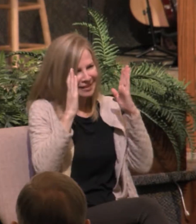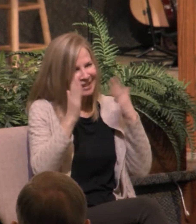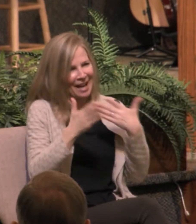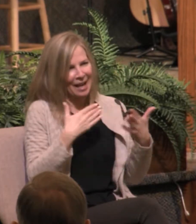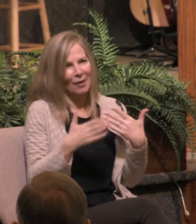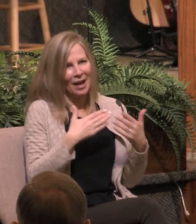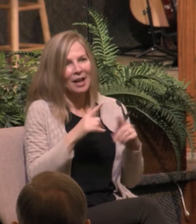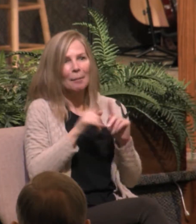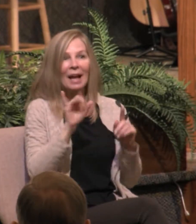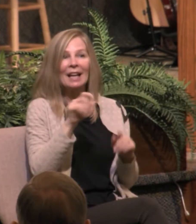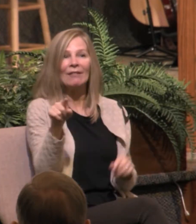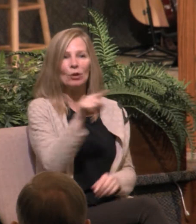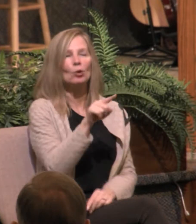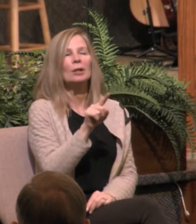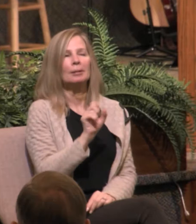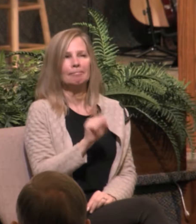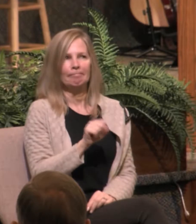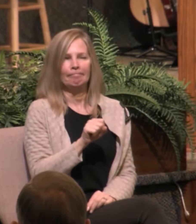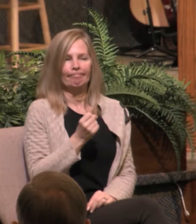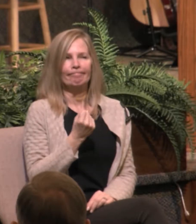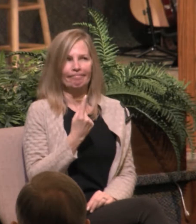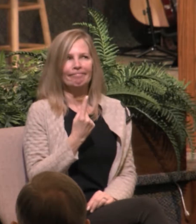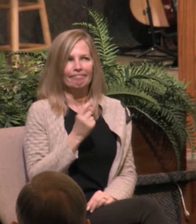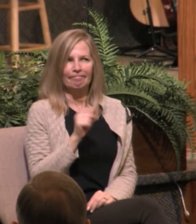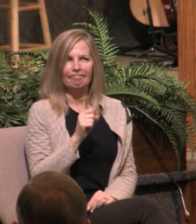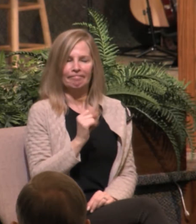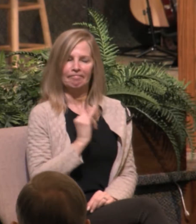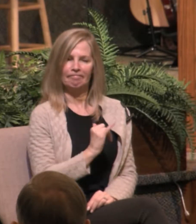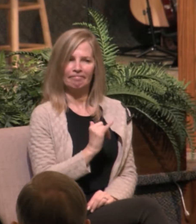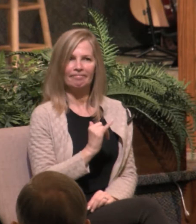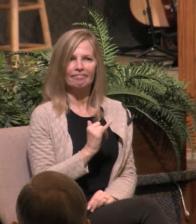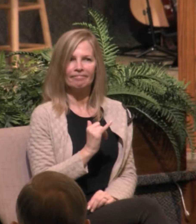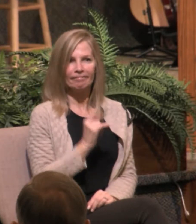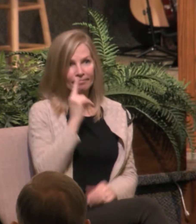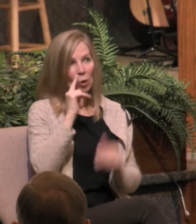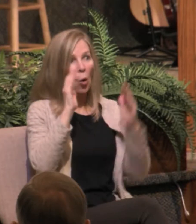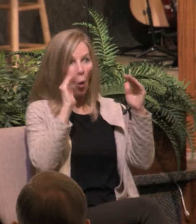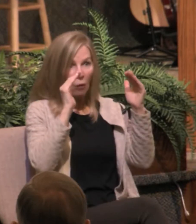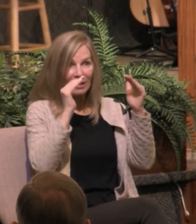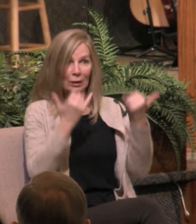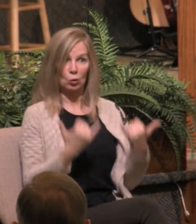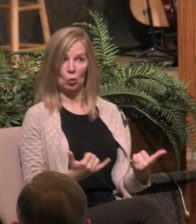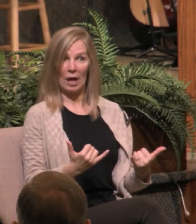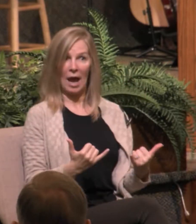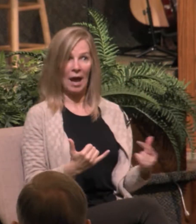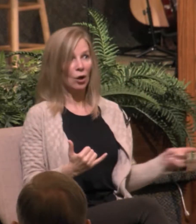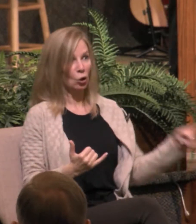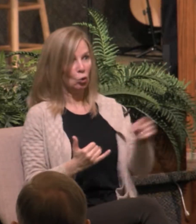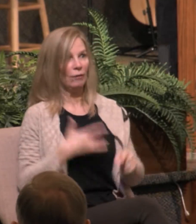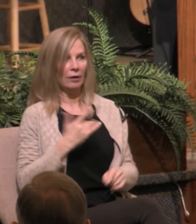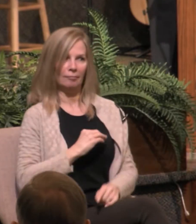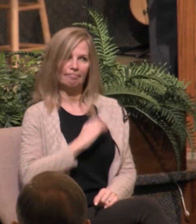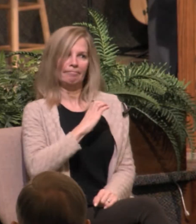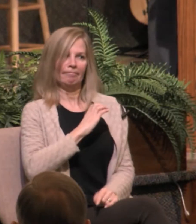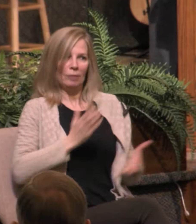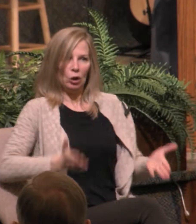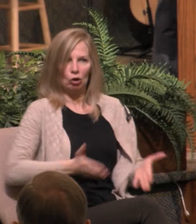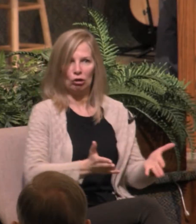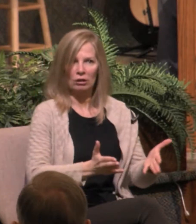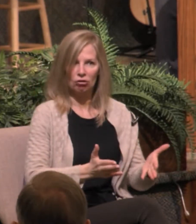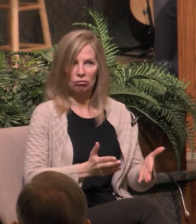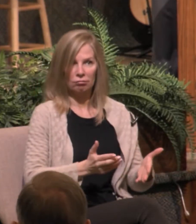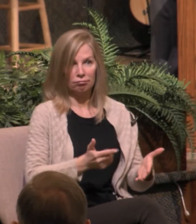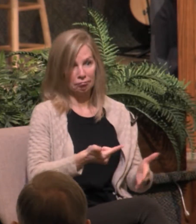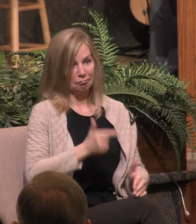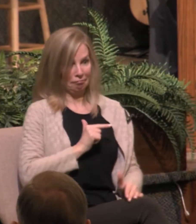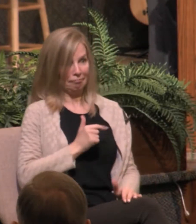But if you can identify with me, I hope that I encourage you as I hope that I encourage me today. Because we're in a portion of the book of Hebrews, as you